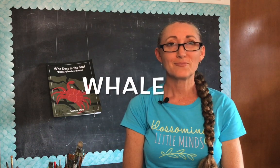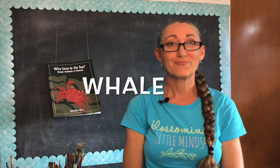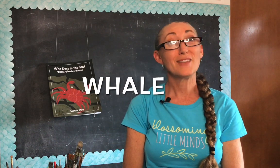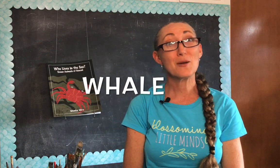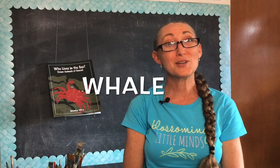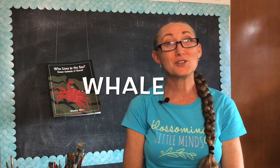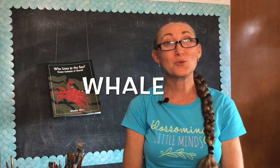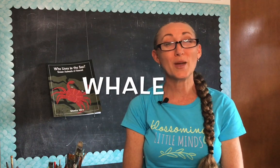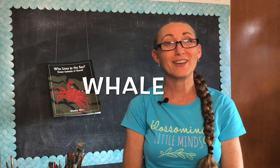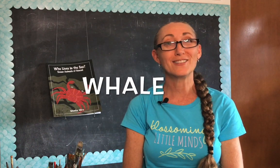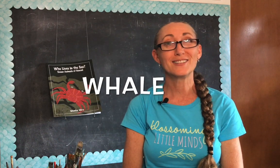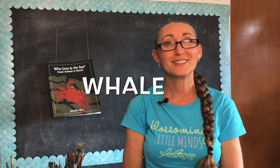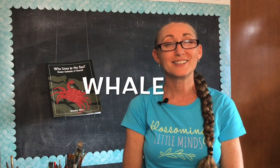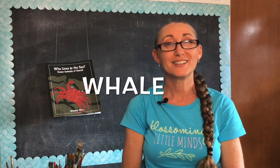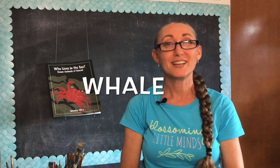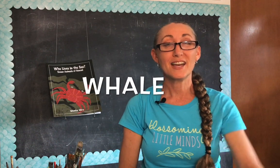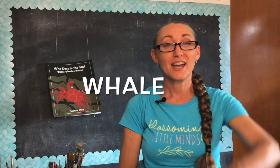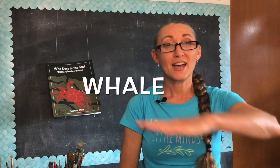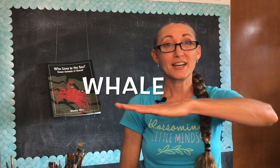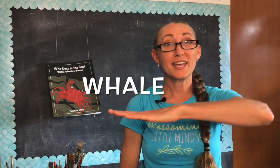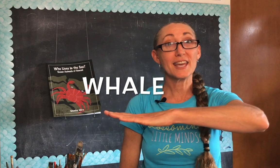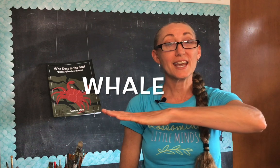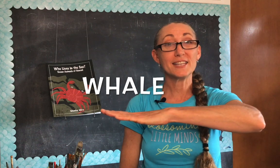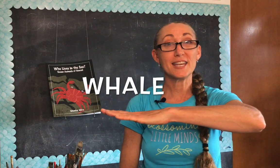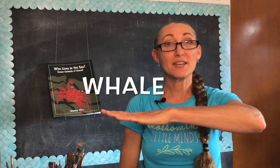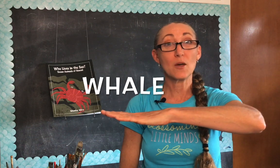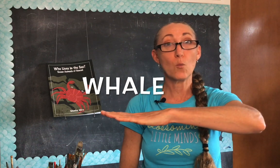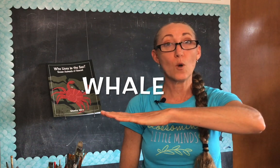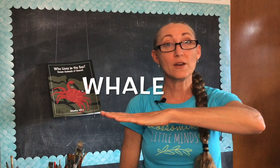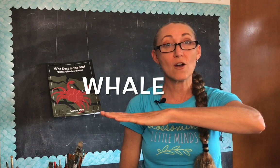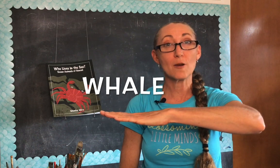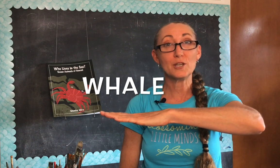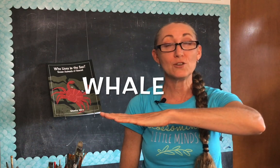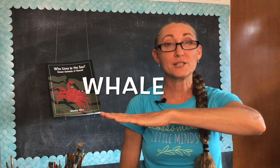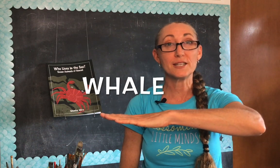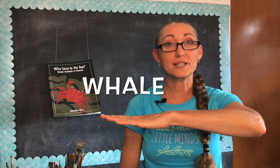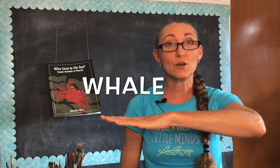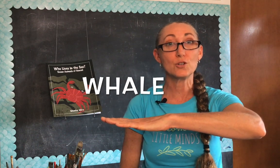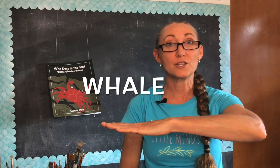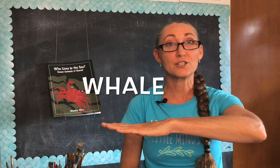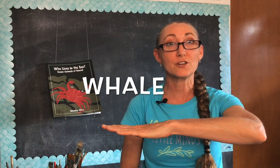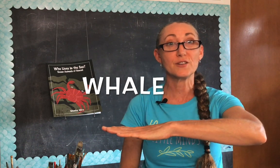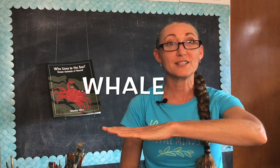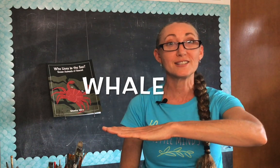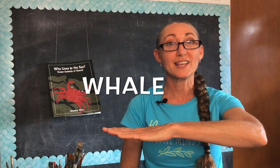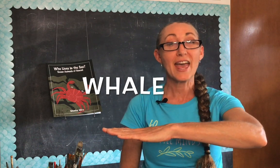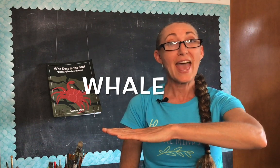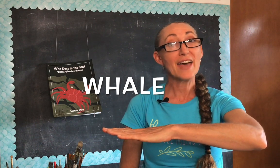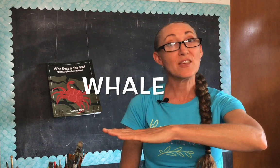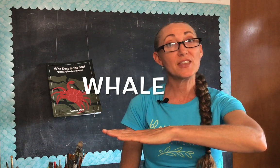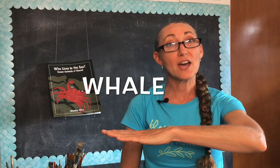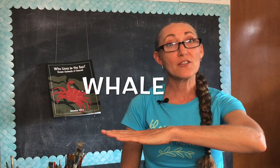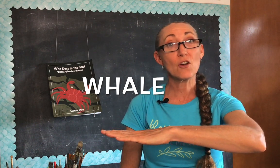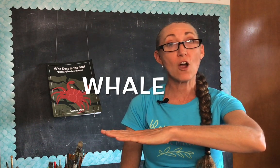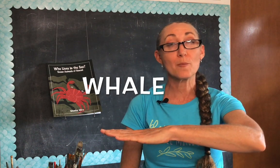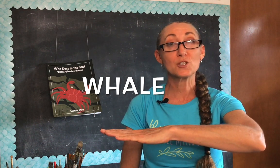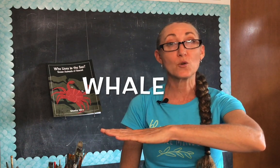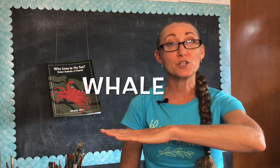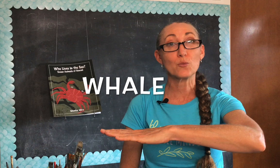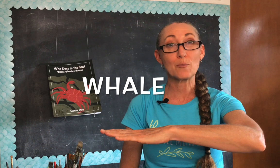Now I'm going to do whale. Again, I take one arm and use it as the ocean's surface, and then the other arm is going to